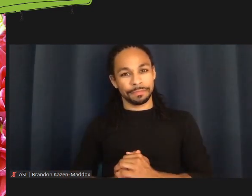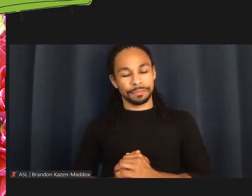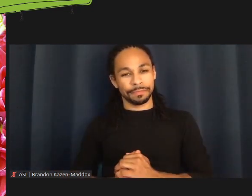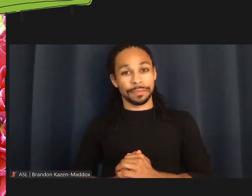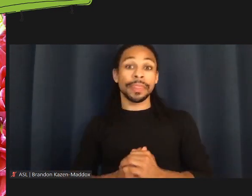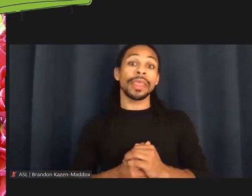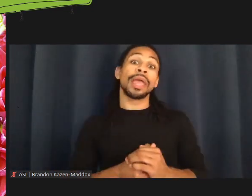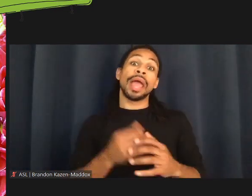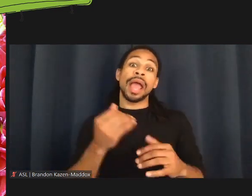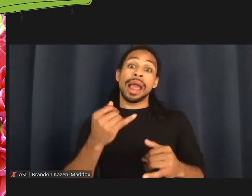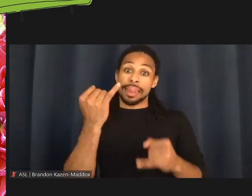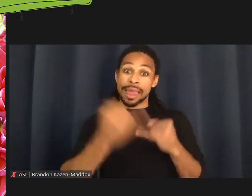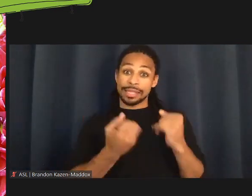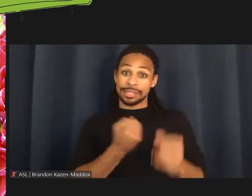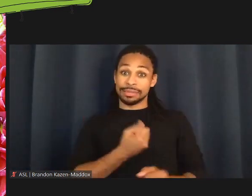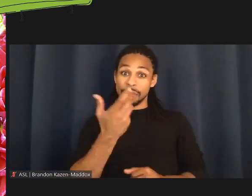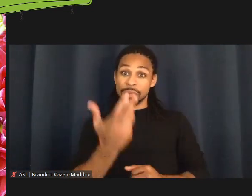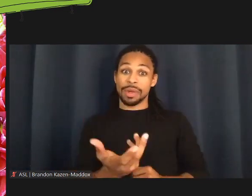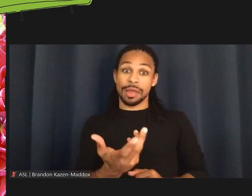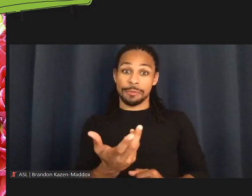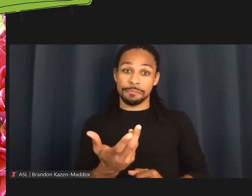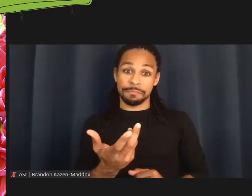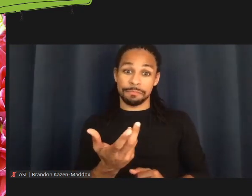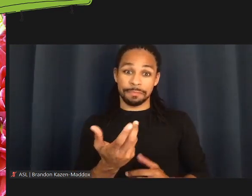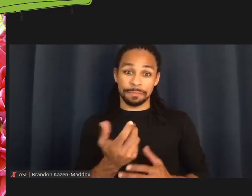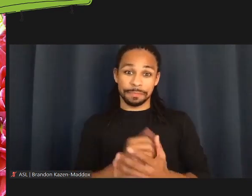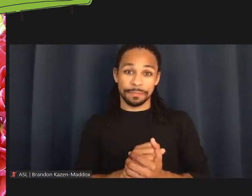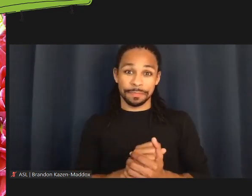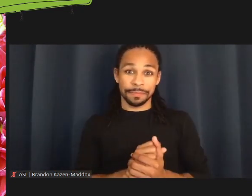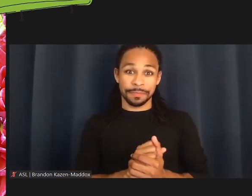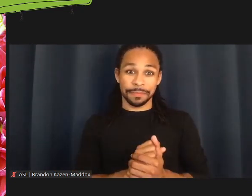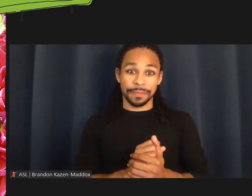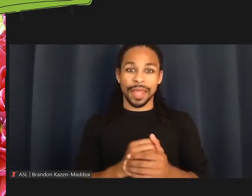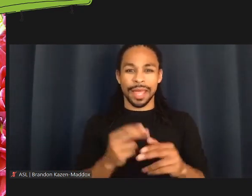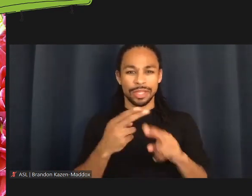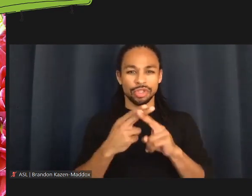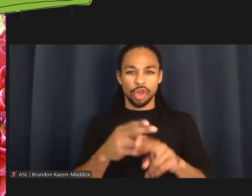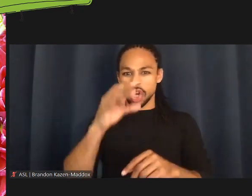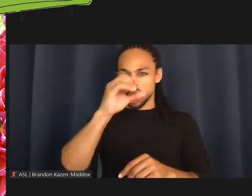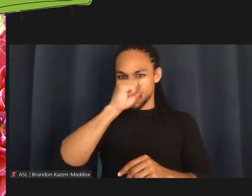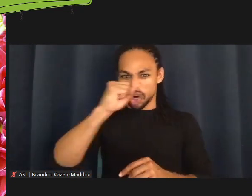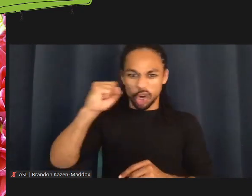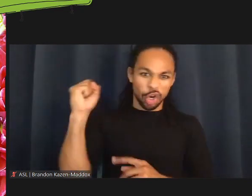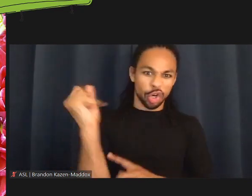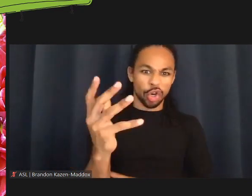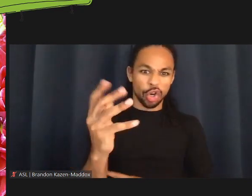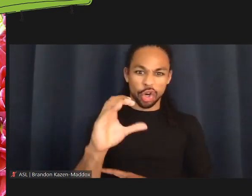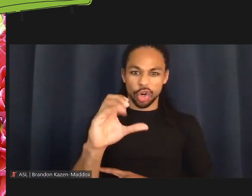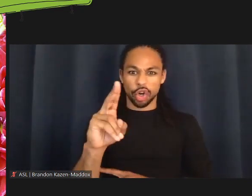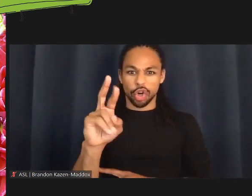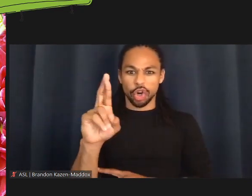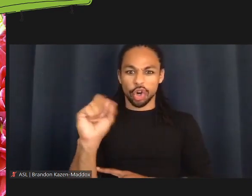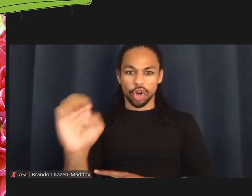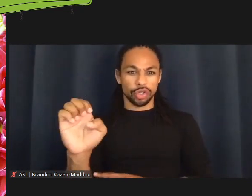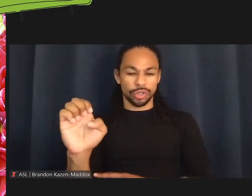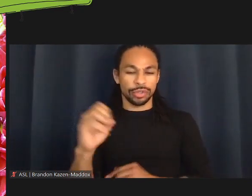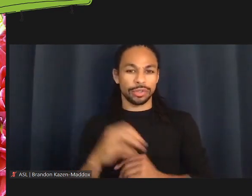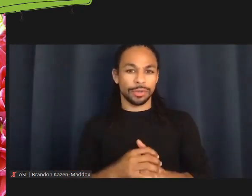The last poem that I'll read is called Curse. And it's about